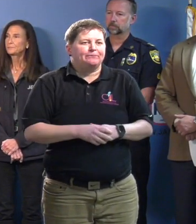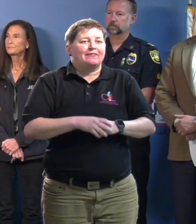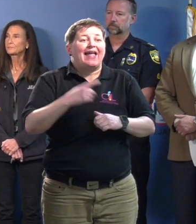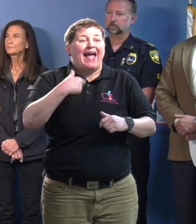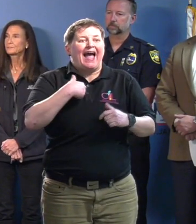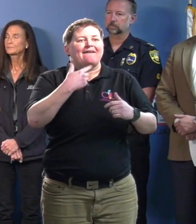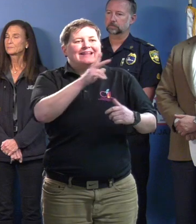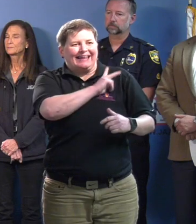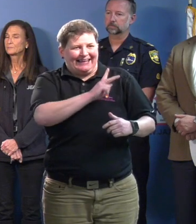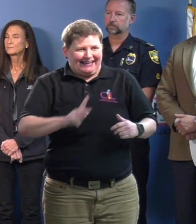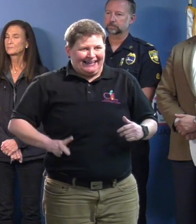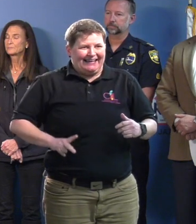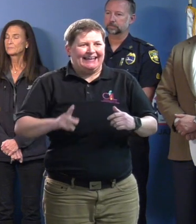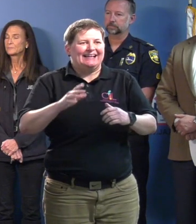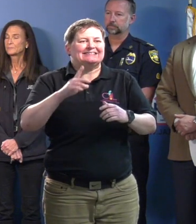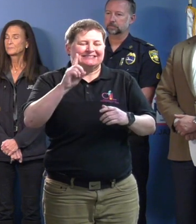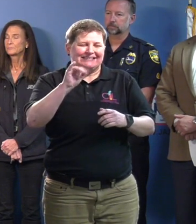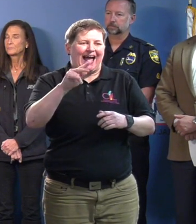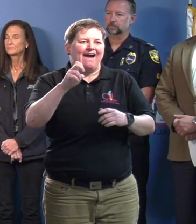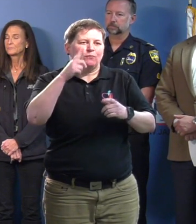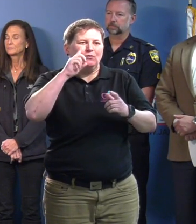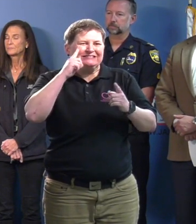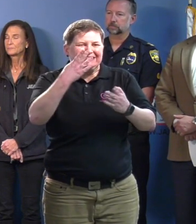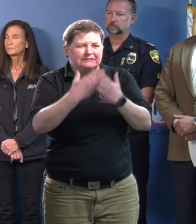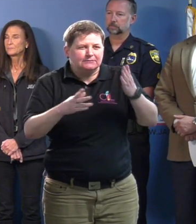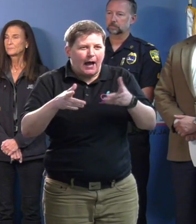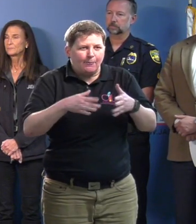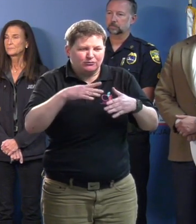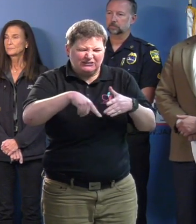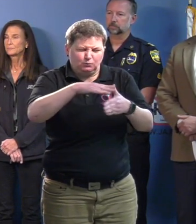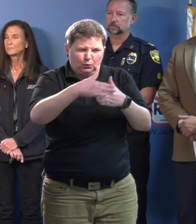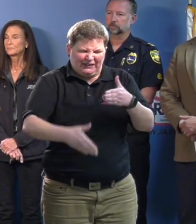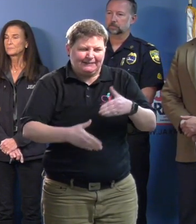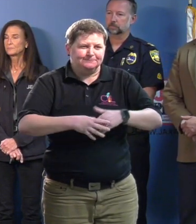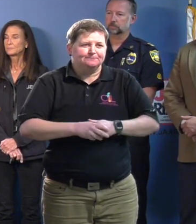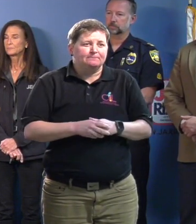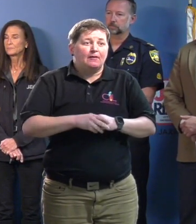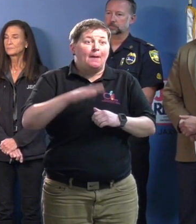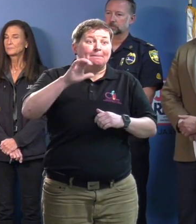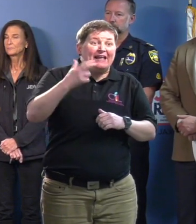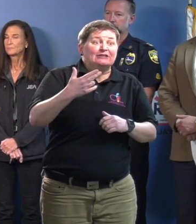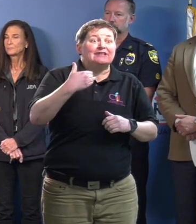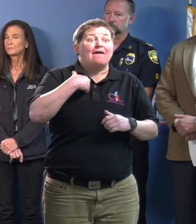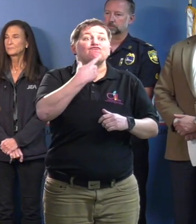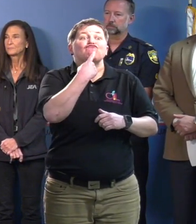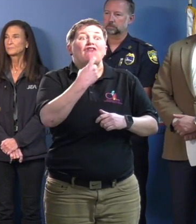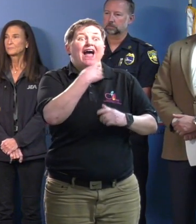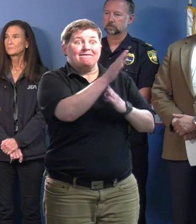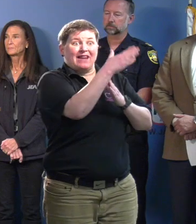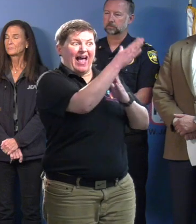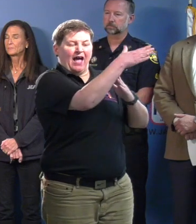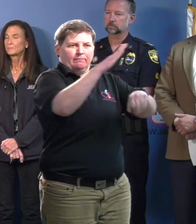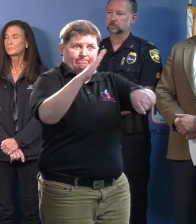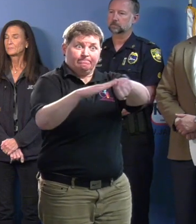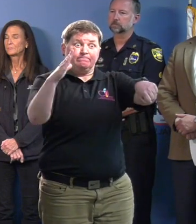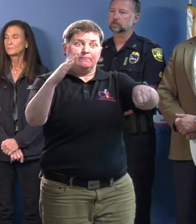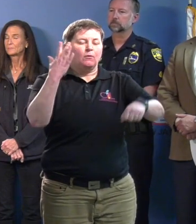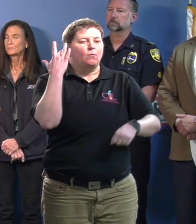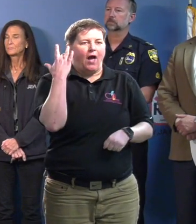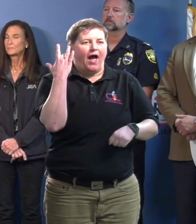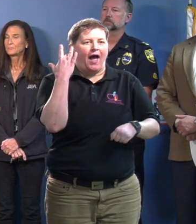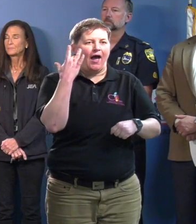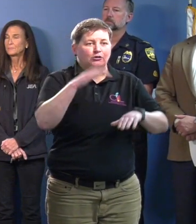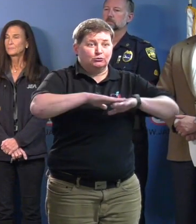tides as well. Our beaches have a red flag advisory due to the strong rip currents and rough surge. Our